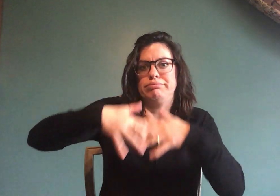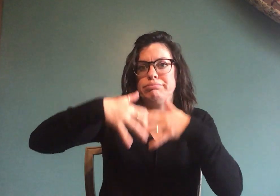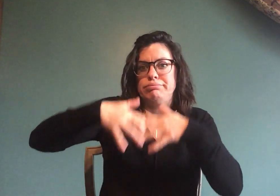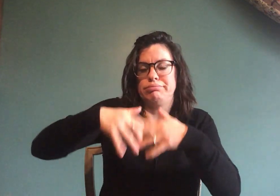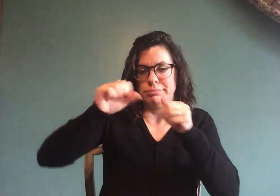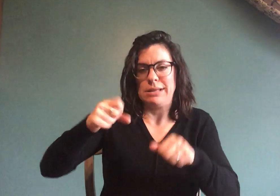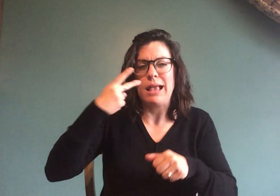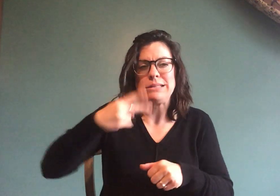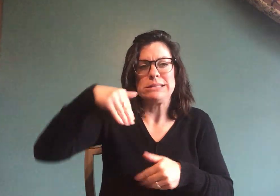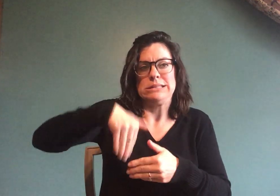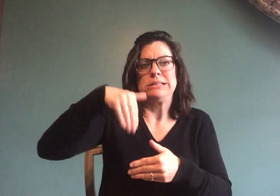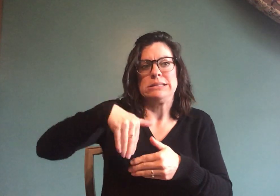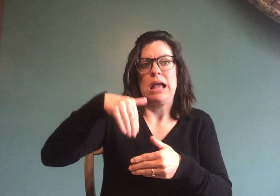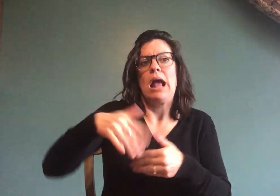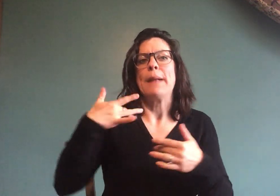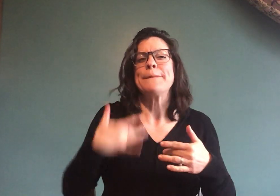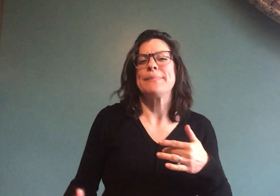What can happen?